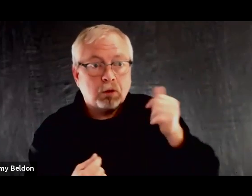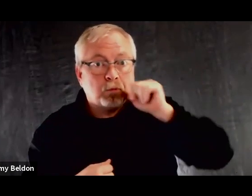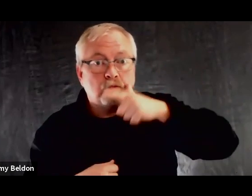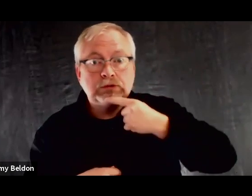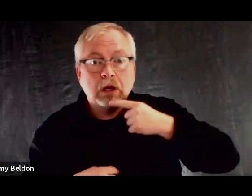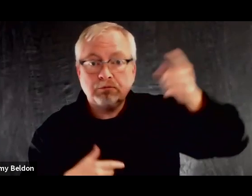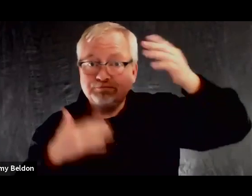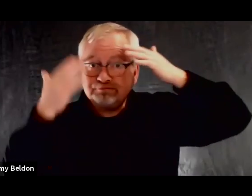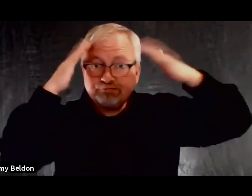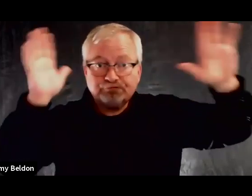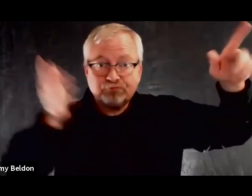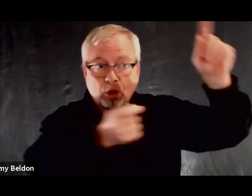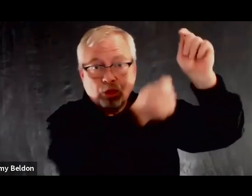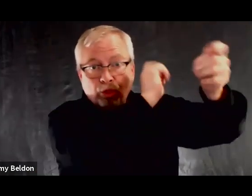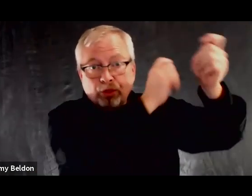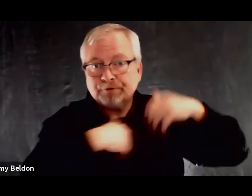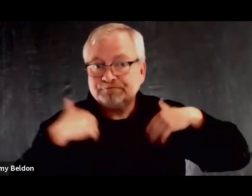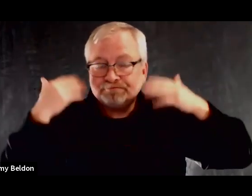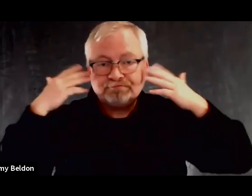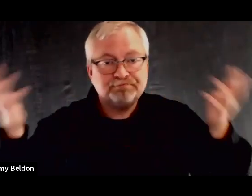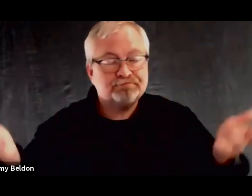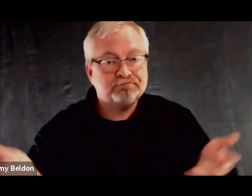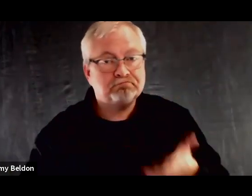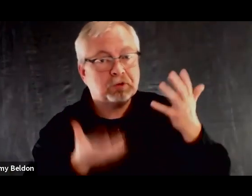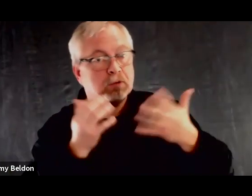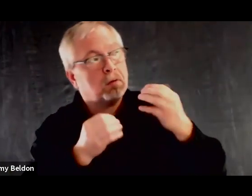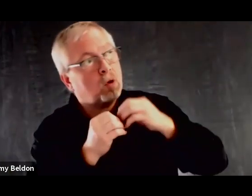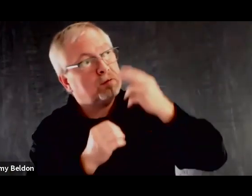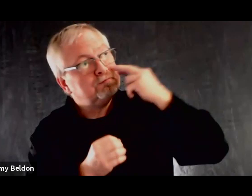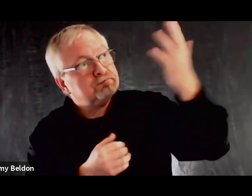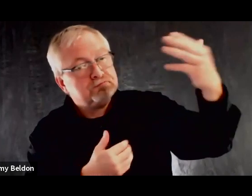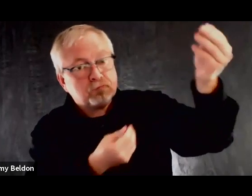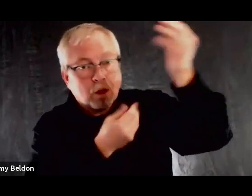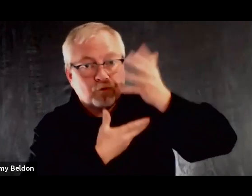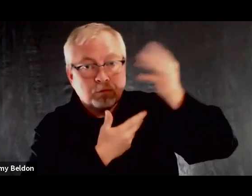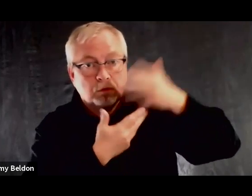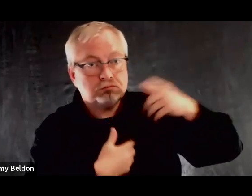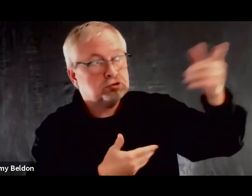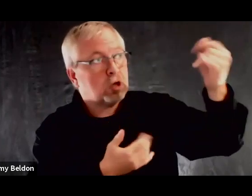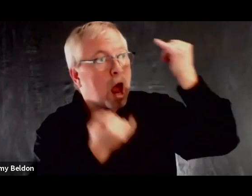or suggestions might be forthcoming from the CDC and others.